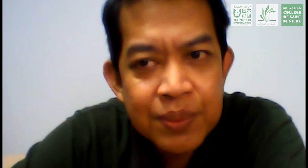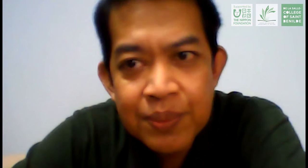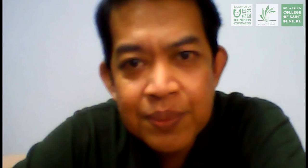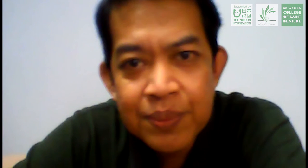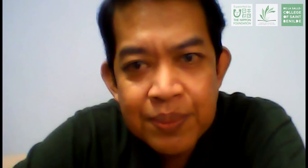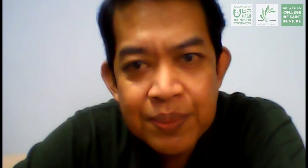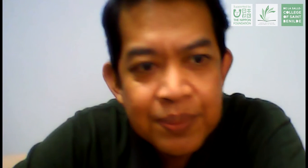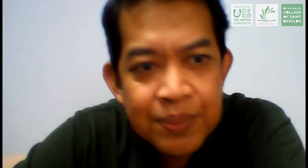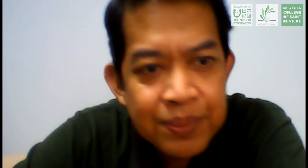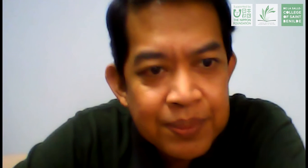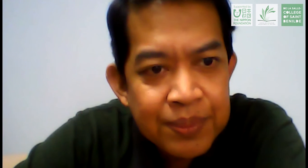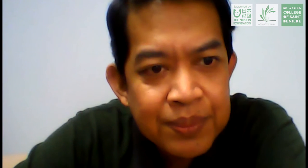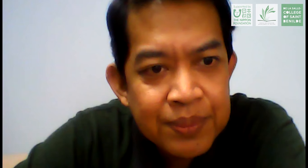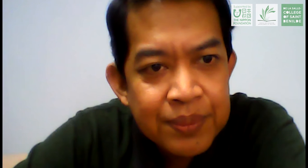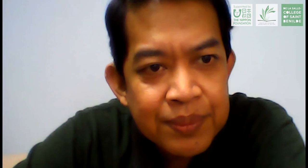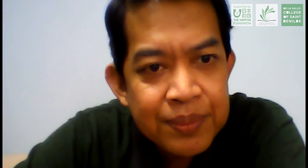trying to